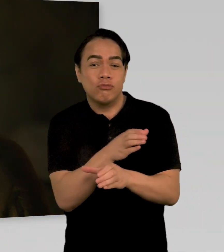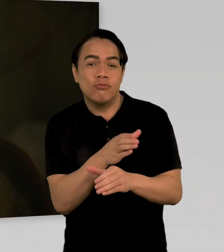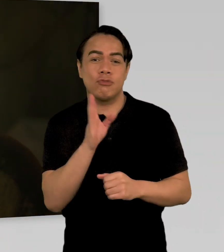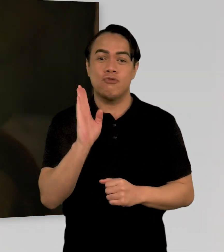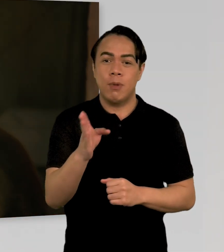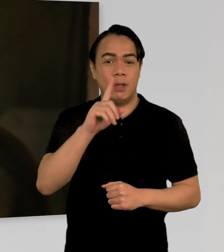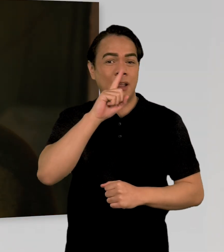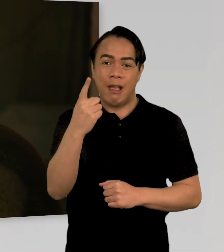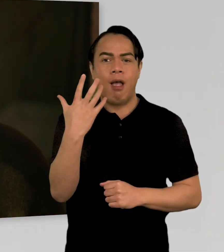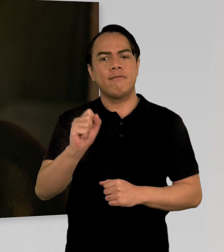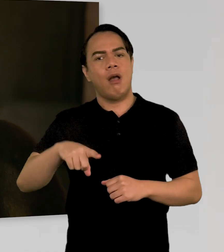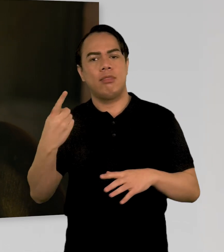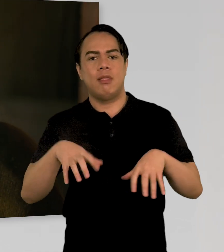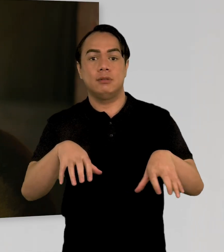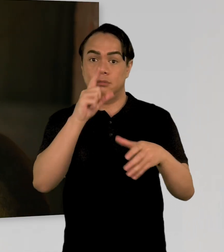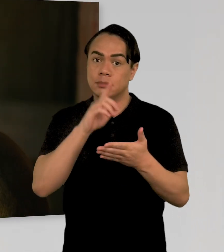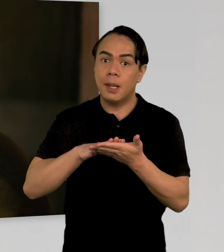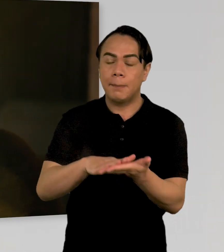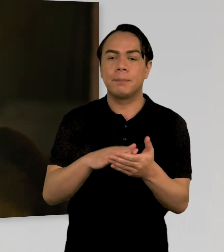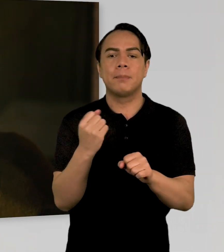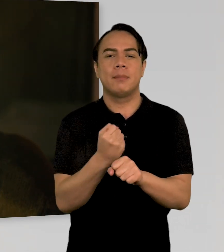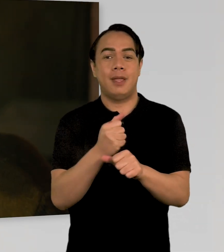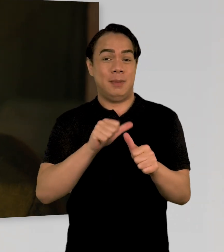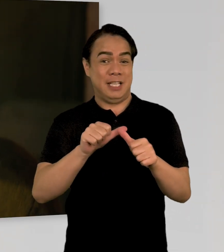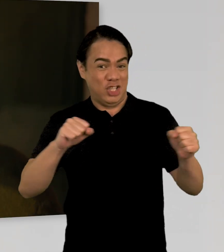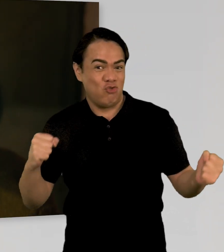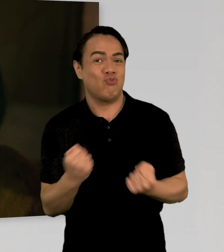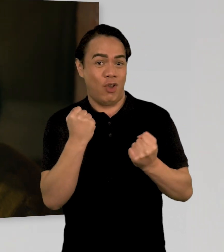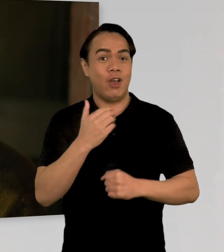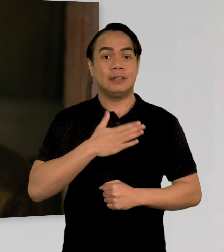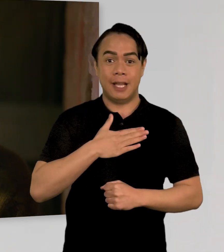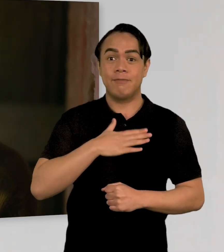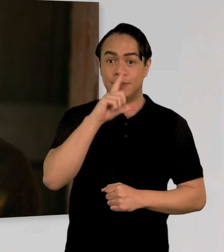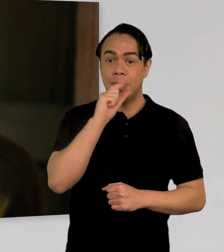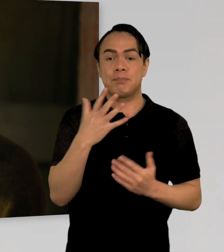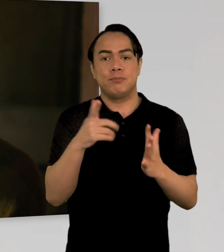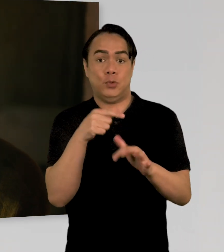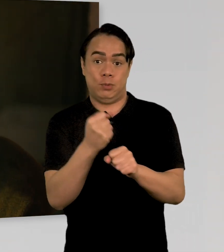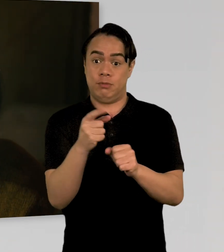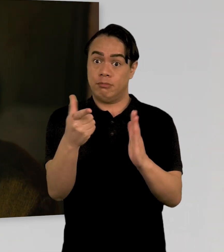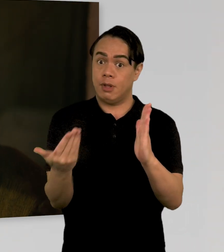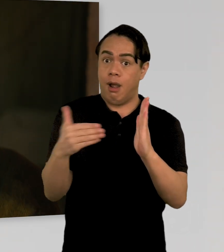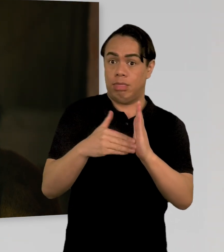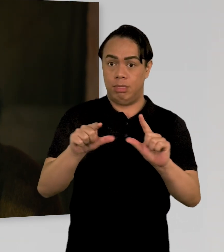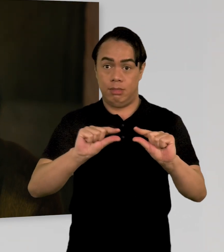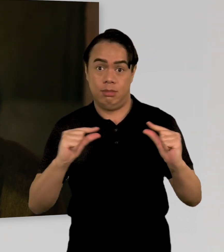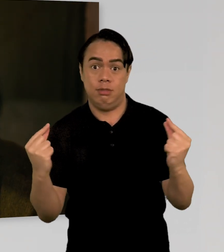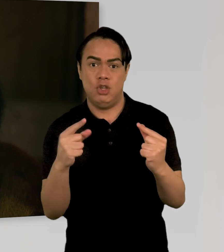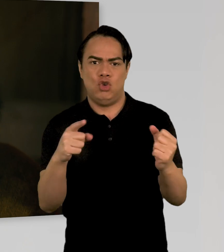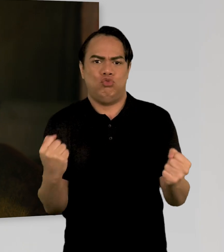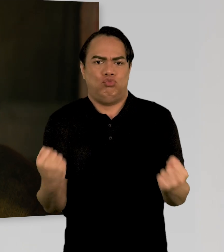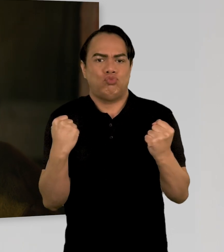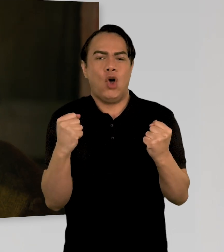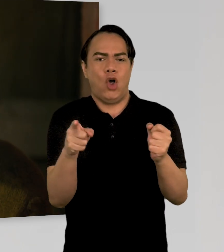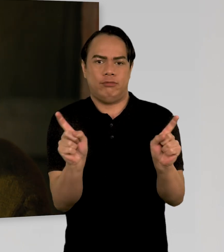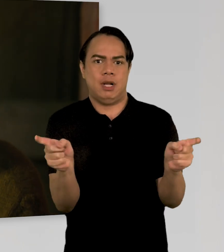said, if you can't remove or replace your chimney right now, there are other things you can do in the meantime to make it stronger and